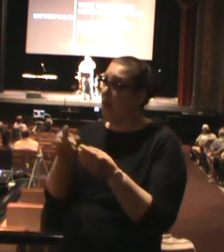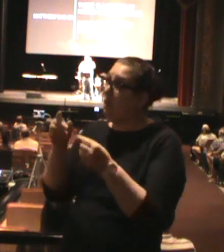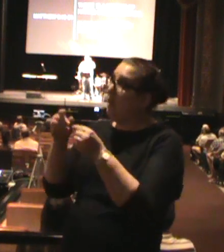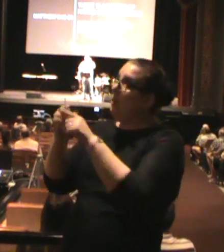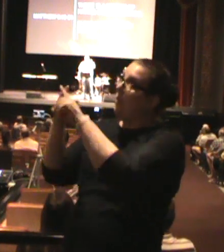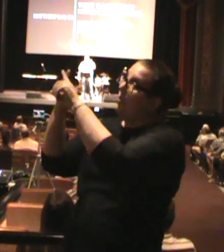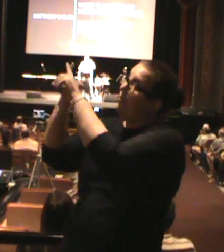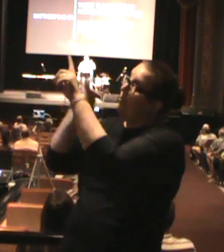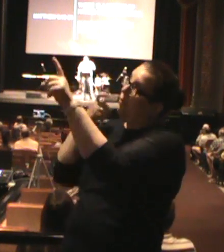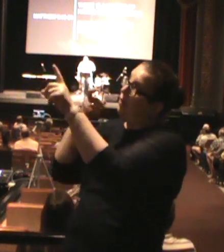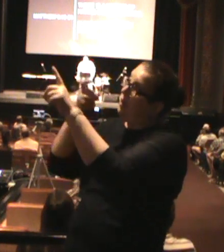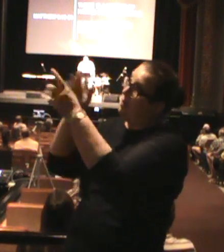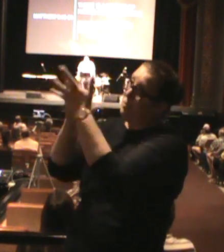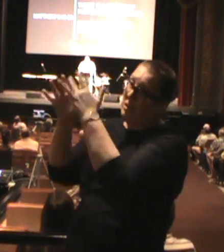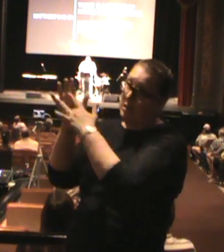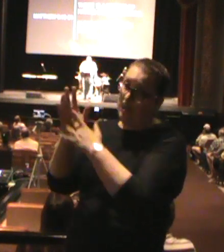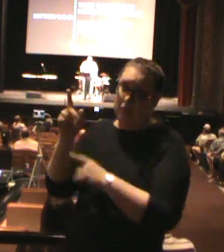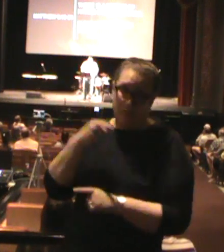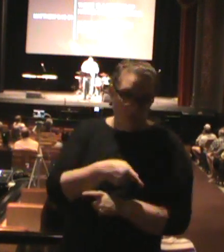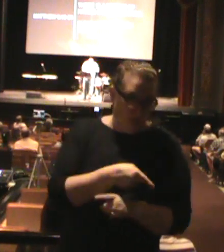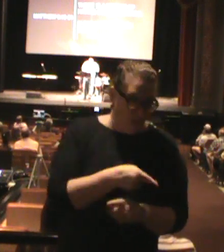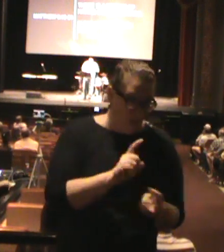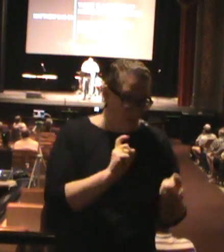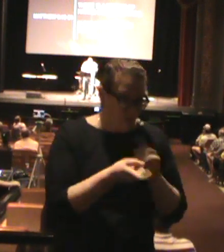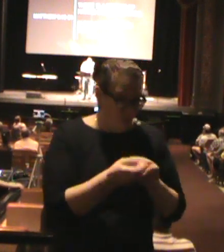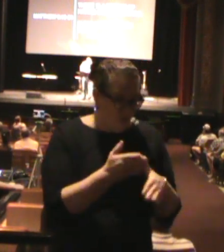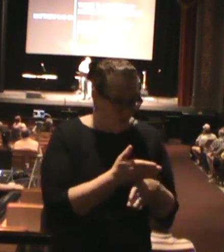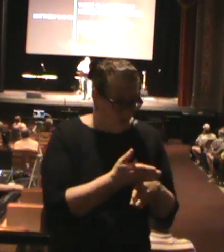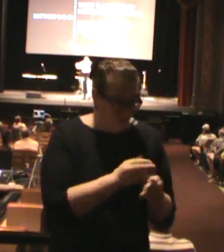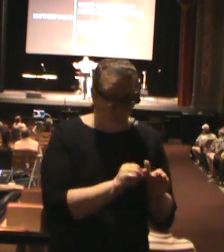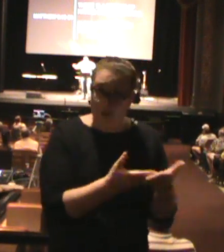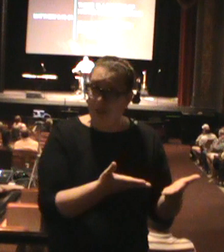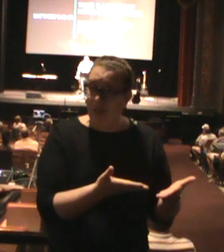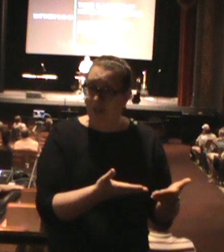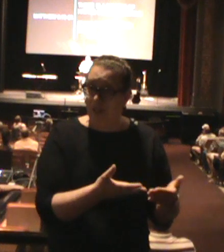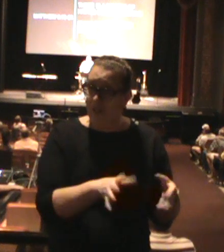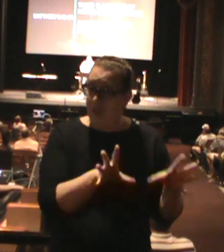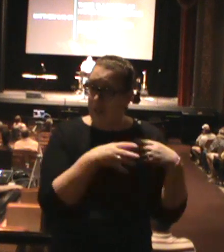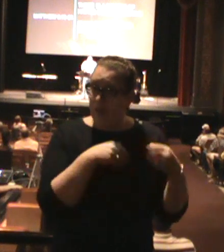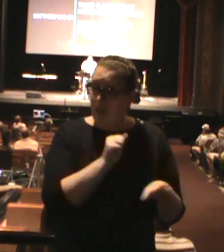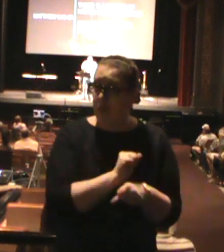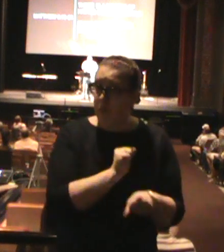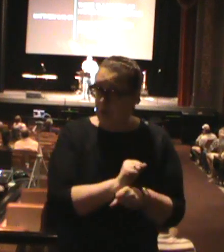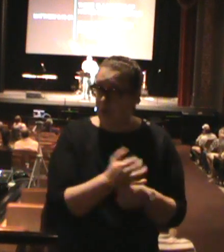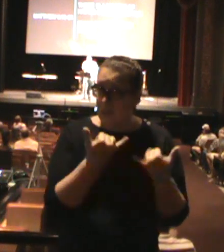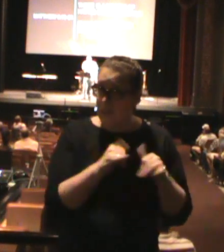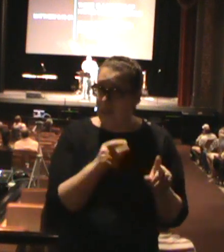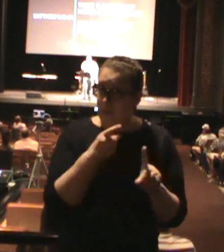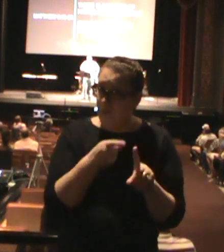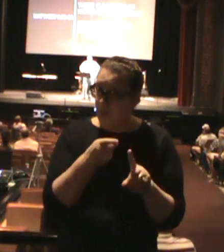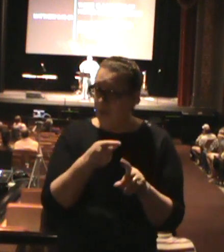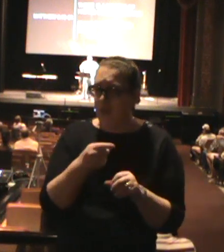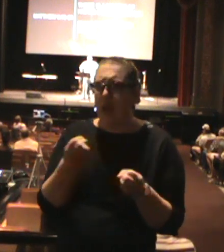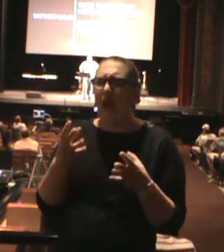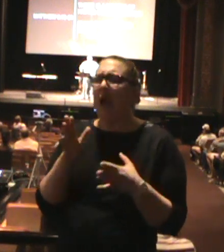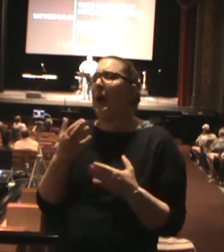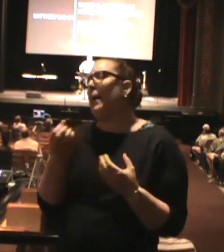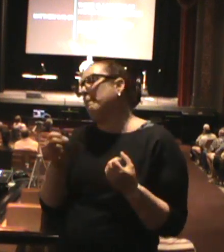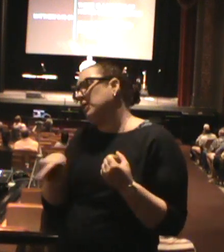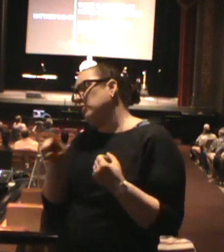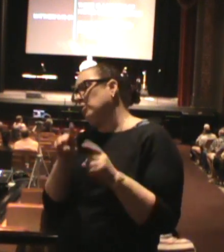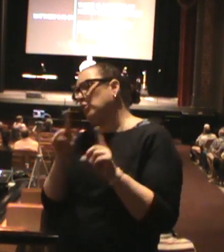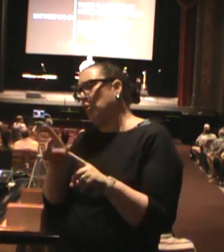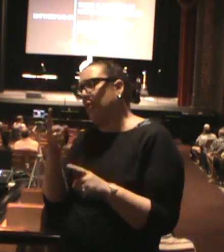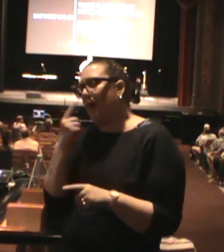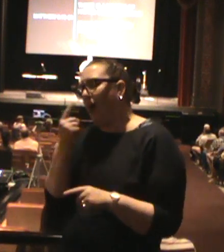on temporary things. It takes work to stay focused when you have a lot of them. How often do you go to the eye doctor for an eye exam? How many of